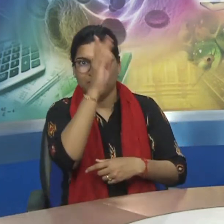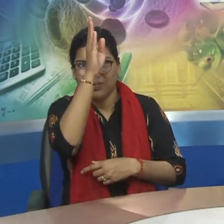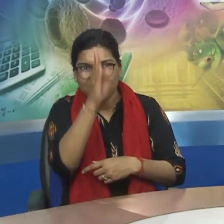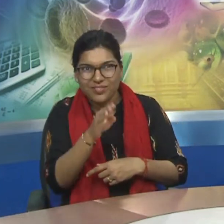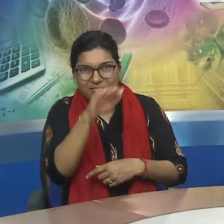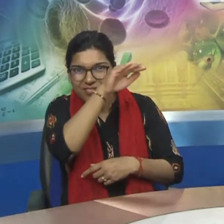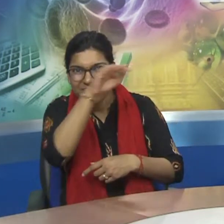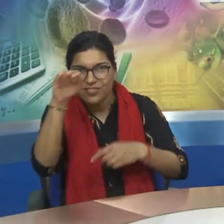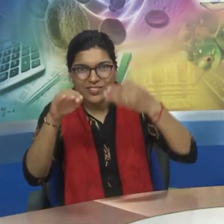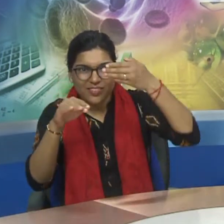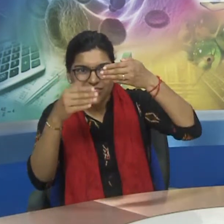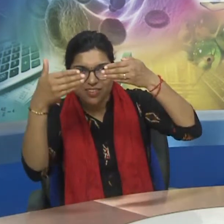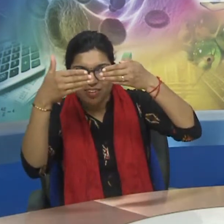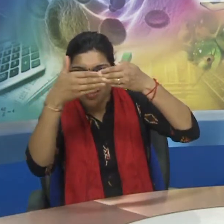Now you can see the screen